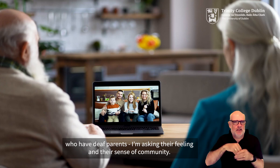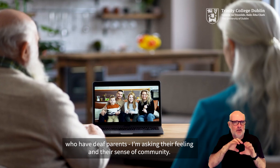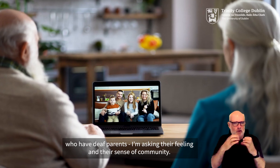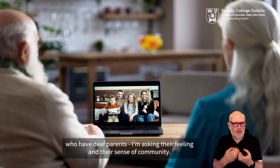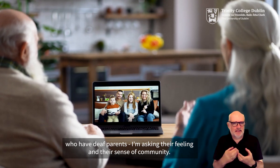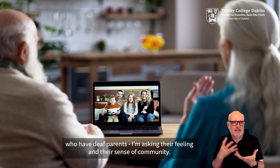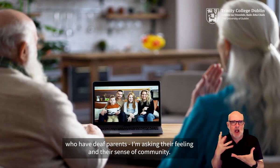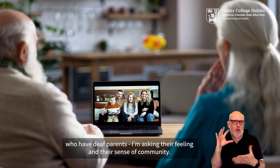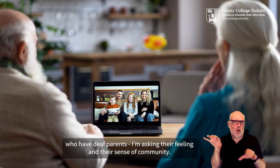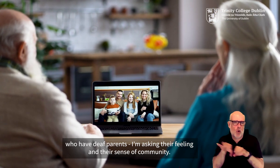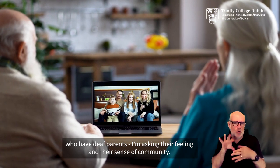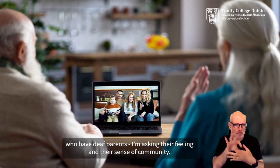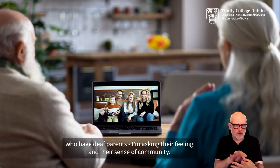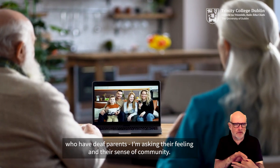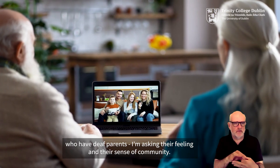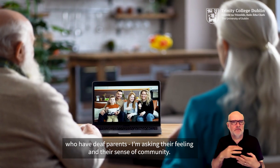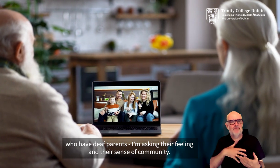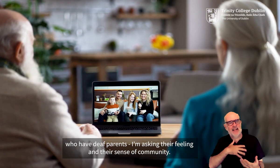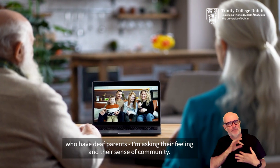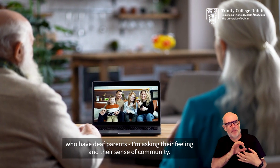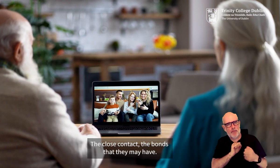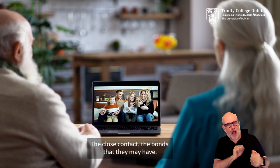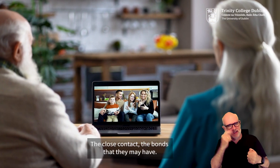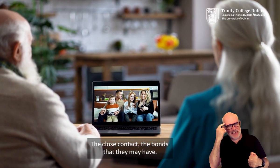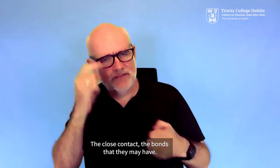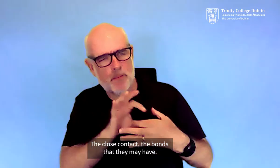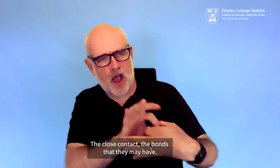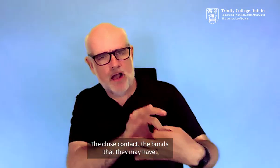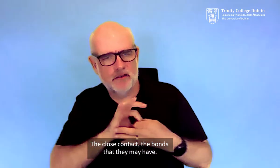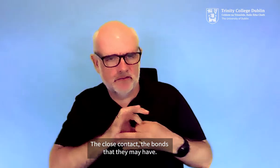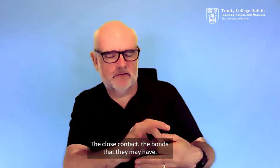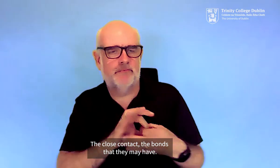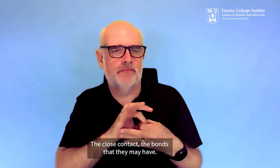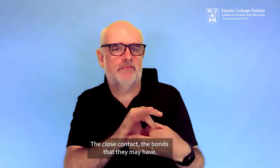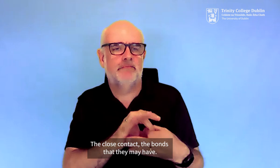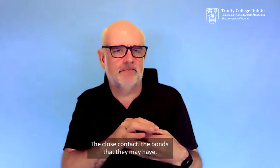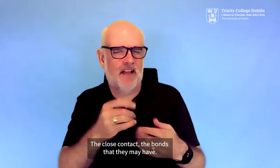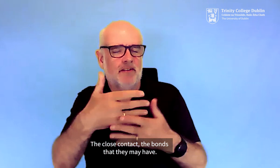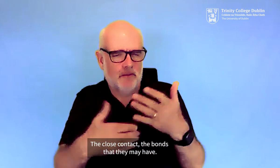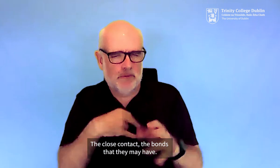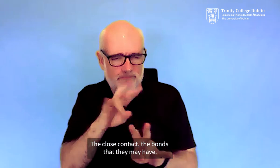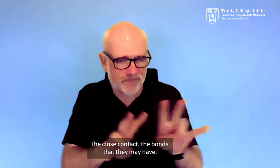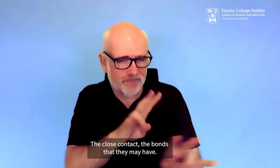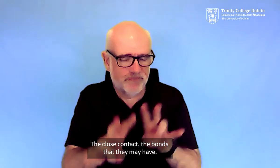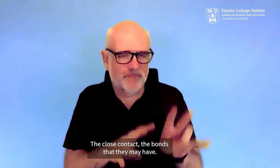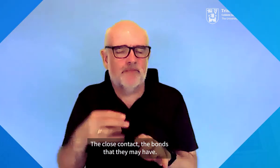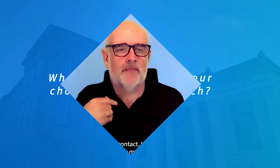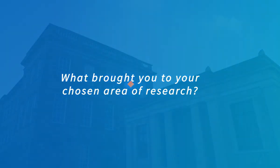feeling and their sense of our community, the close contact, the bond that they may have.